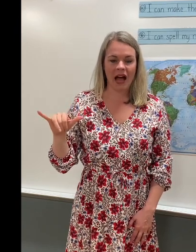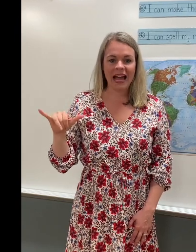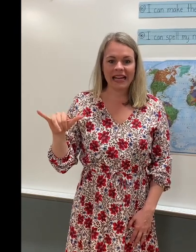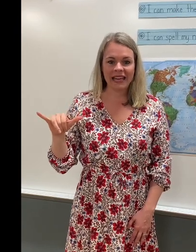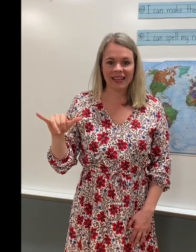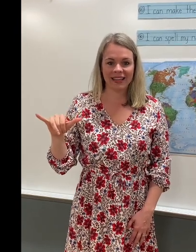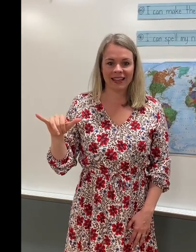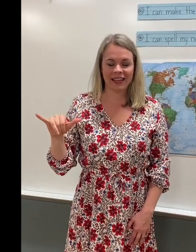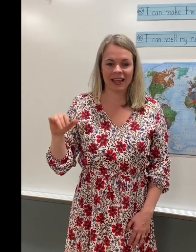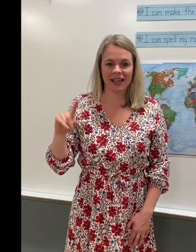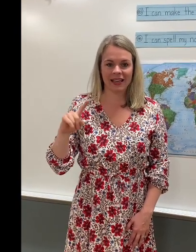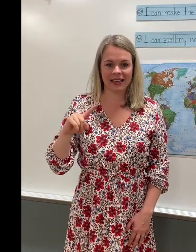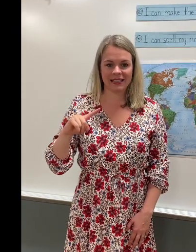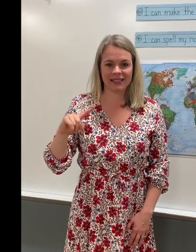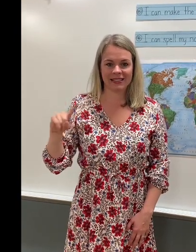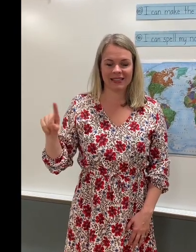Y, Z.